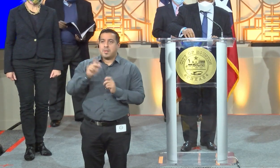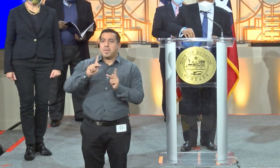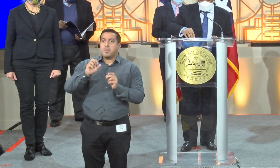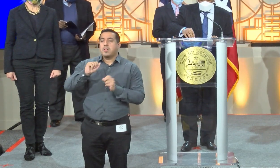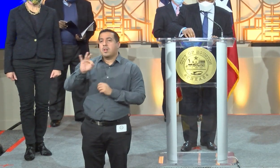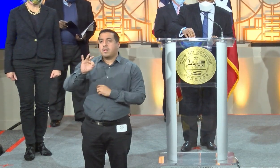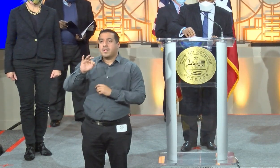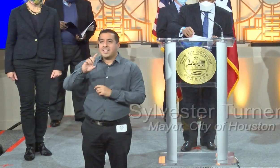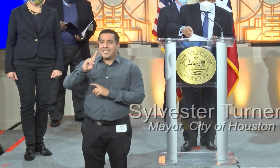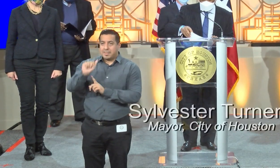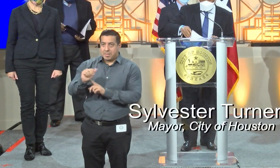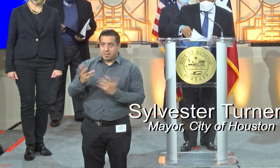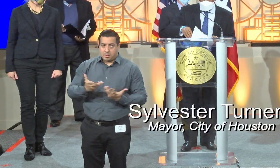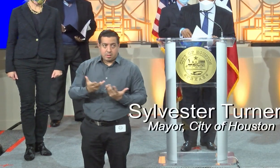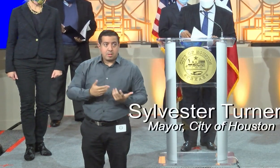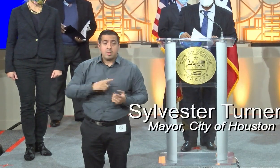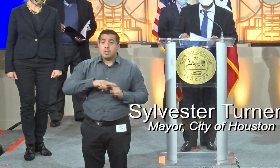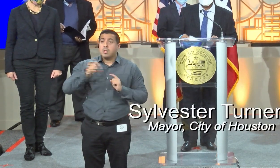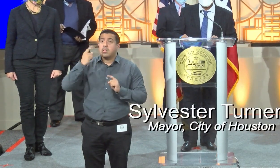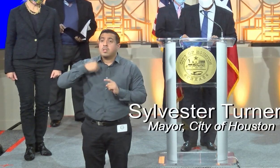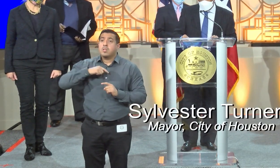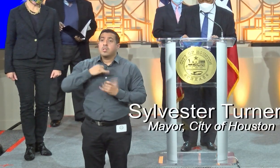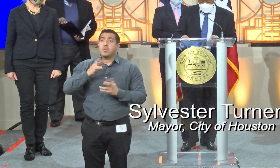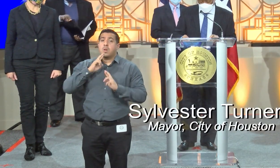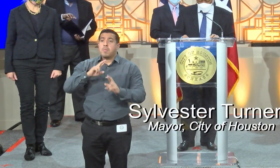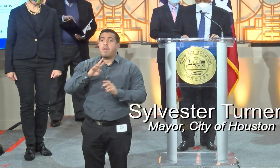The Houston Health Department today is reporting